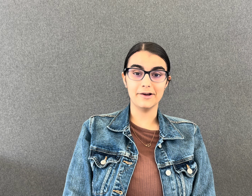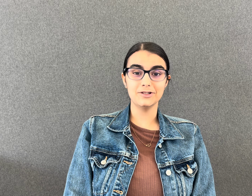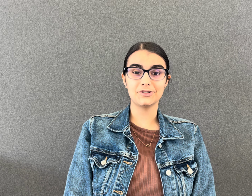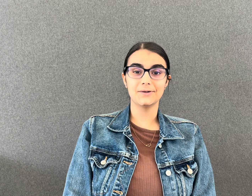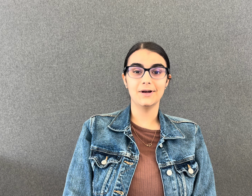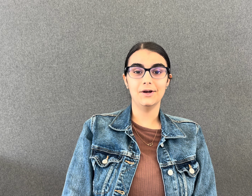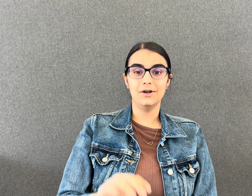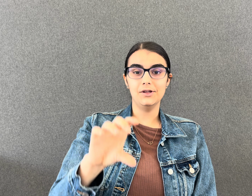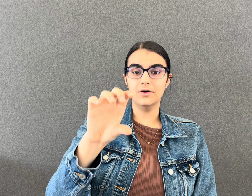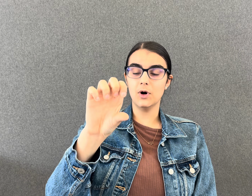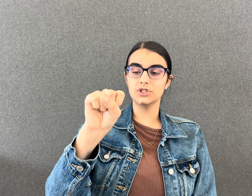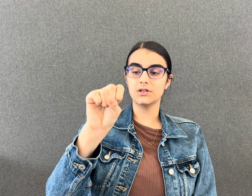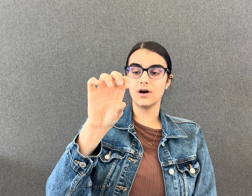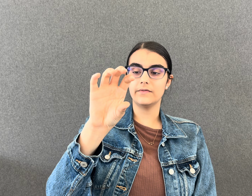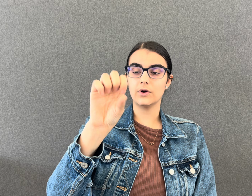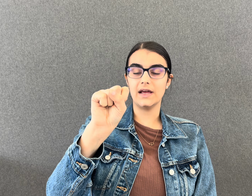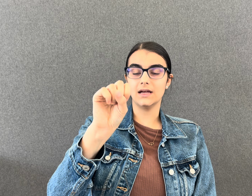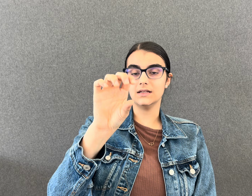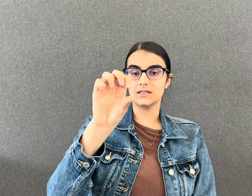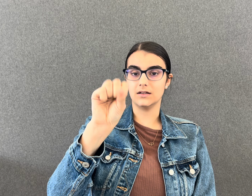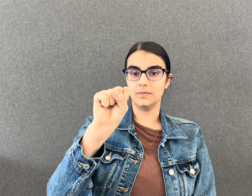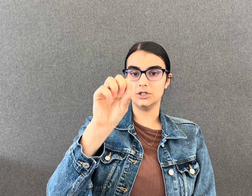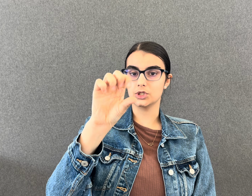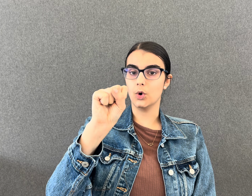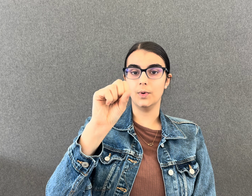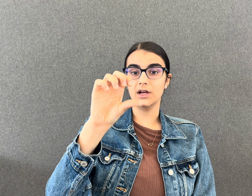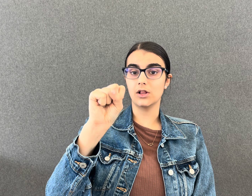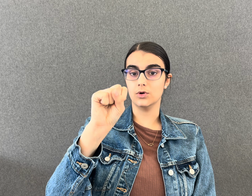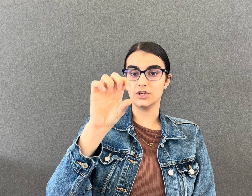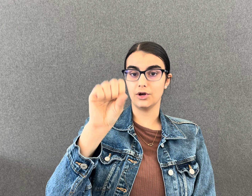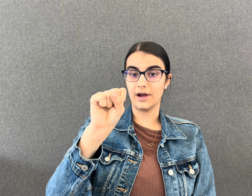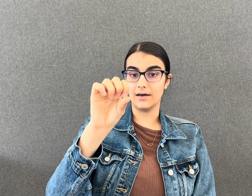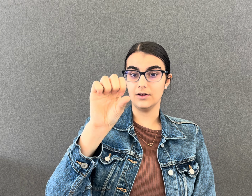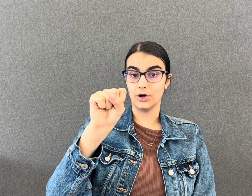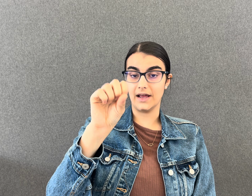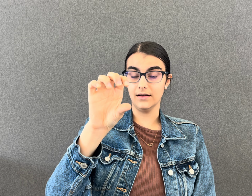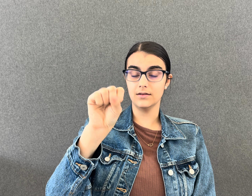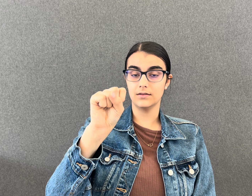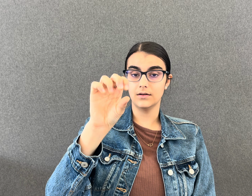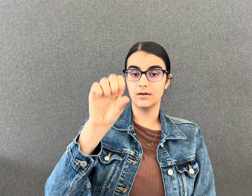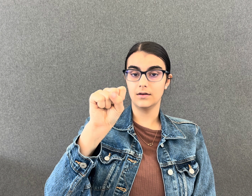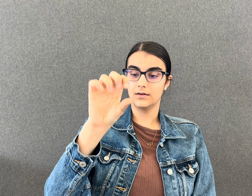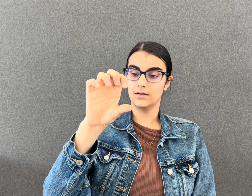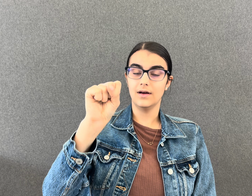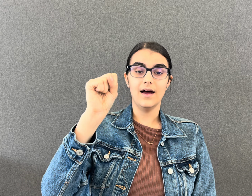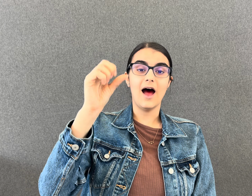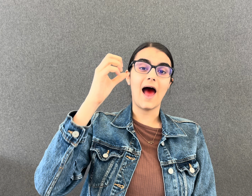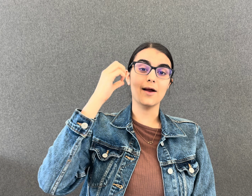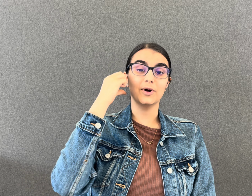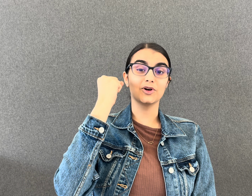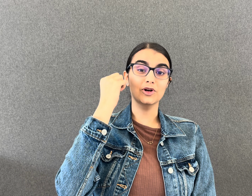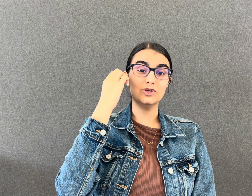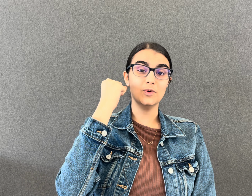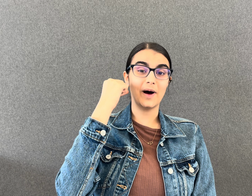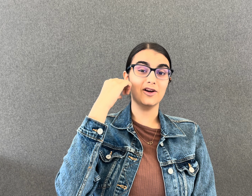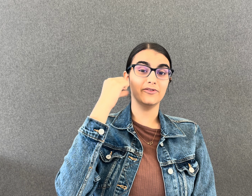Orange, the motion of your hand is gonna be just opening and closing your hand, but you're gonna do it by your